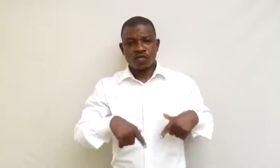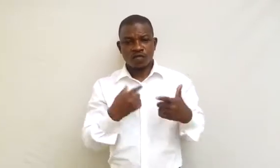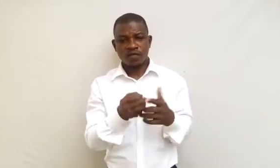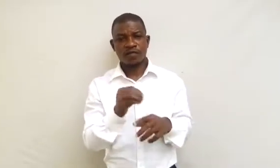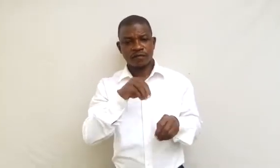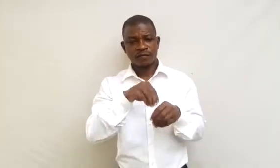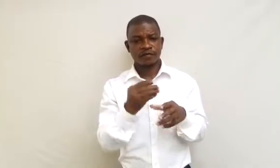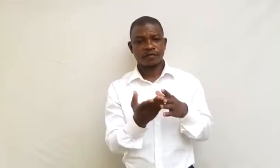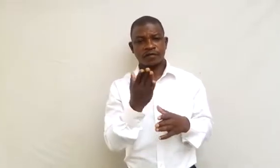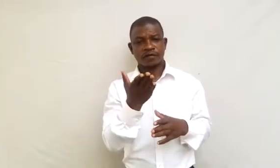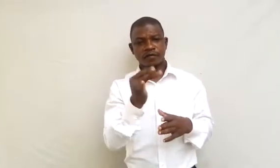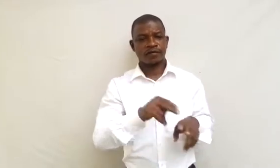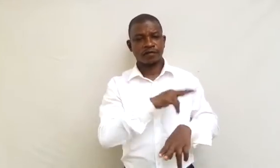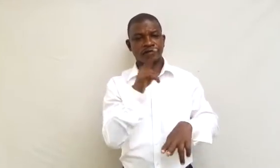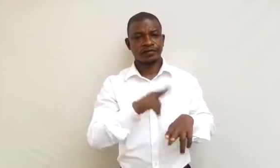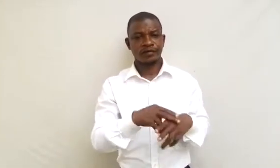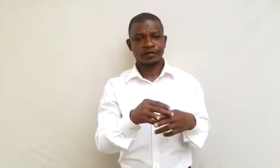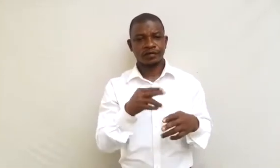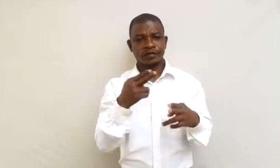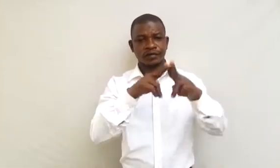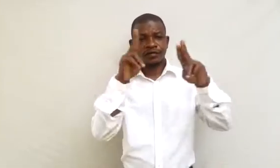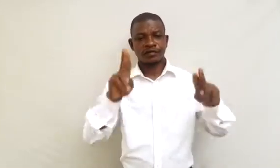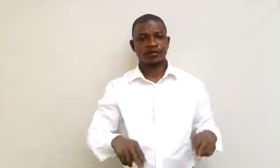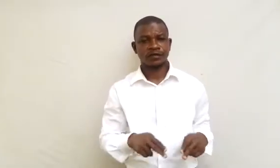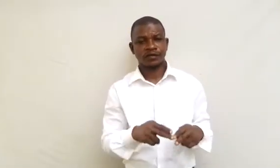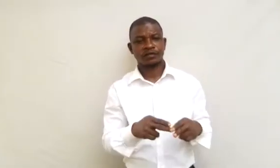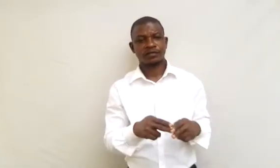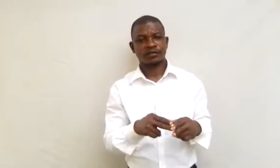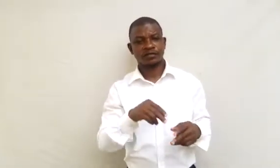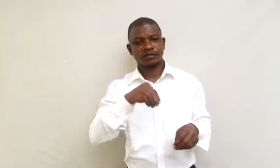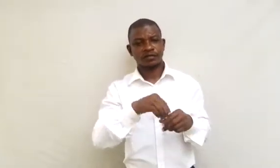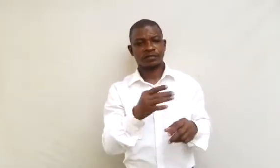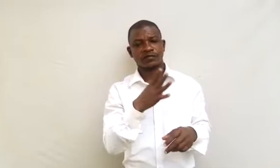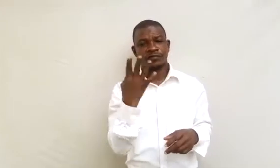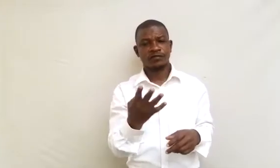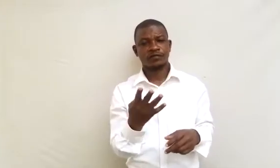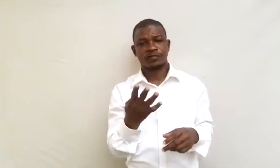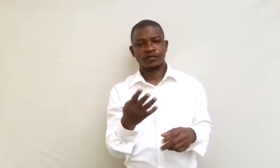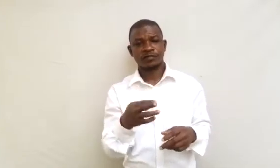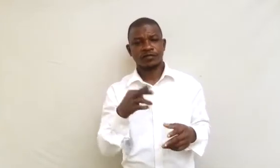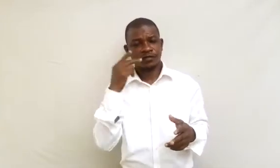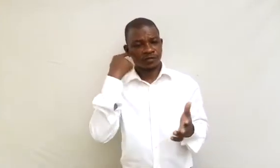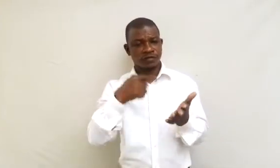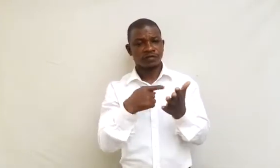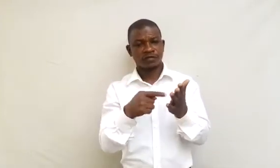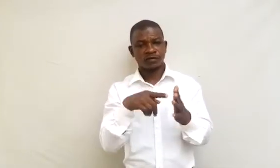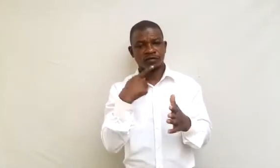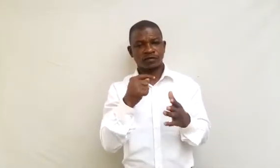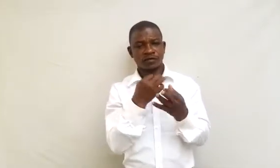own natural habitats. And 4. Recognize the importance